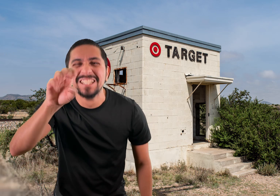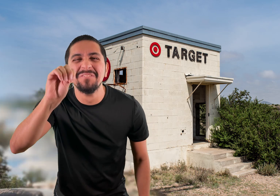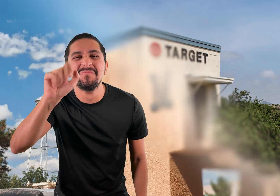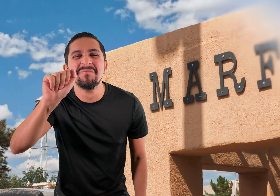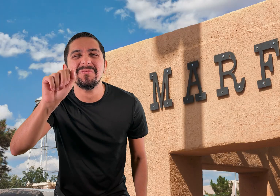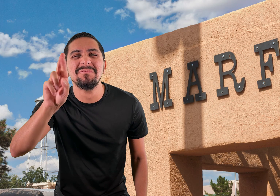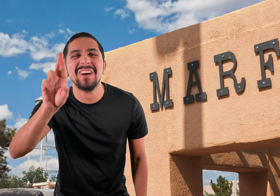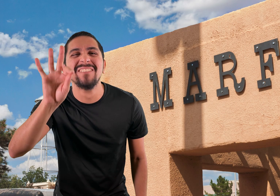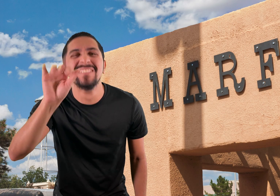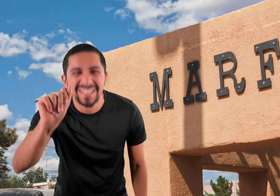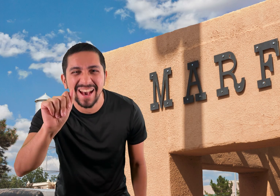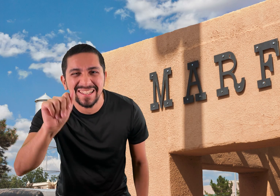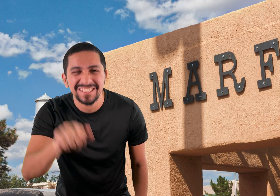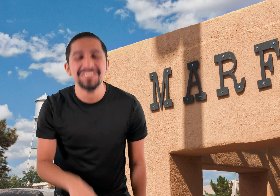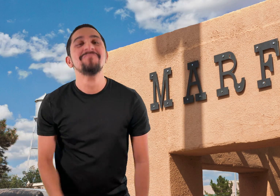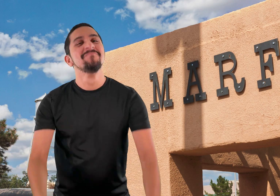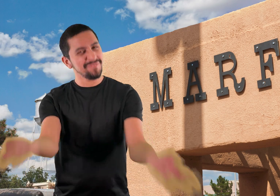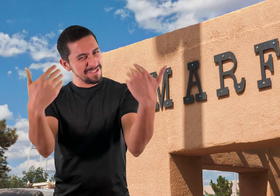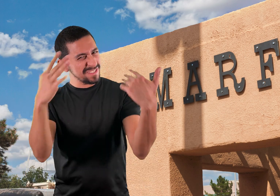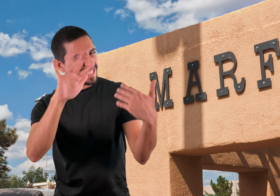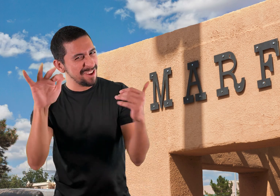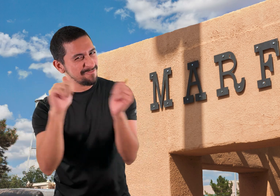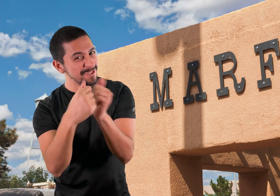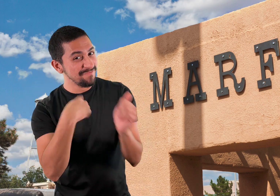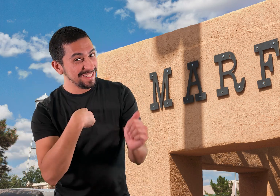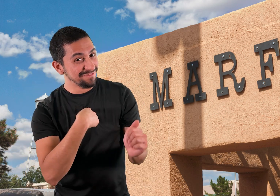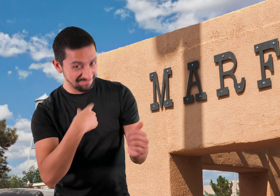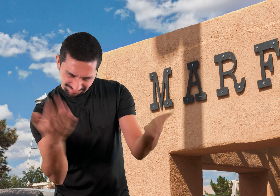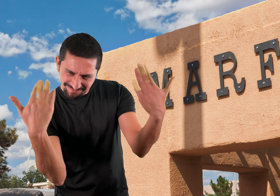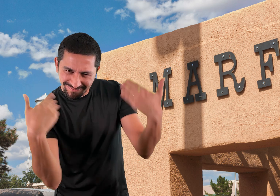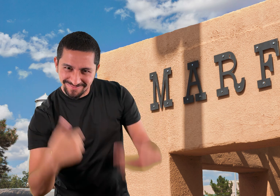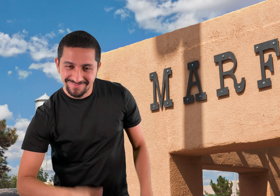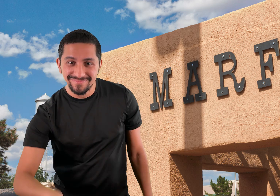Yes, Marfa. Can you spell it with me?